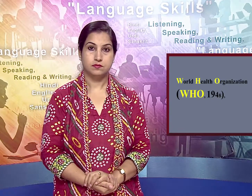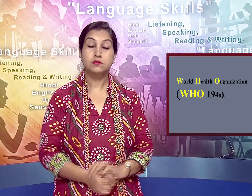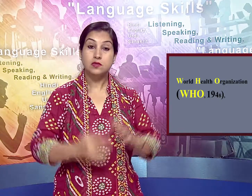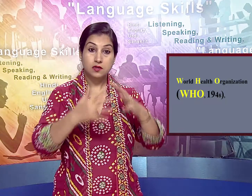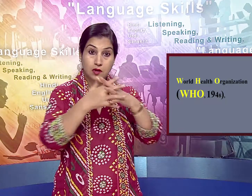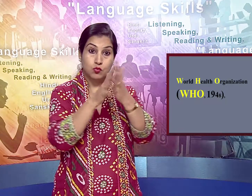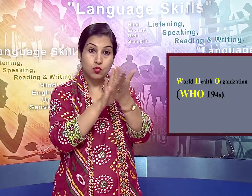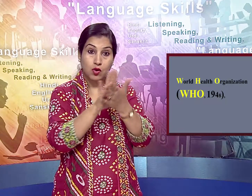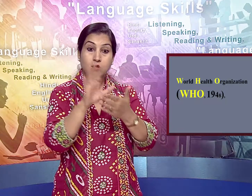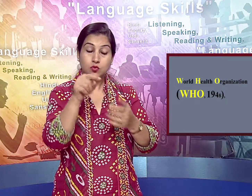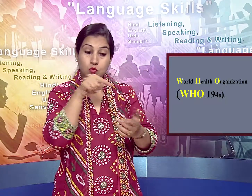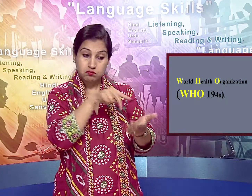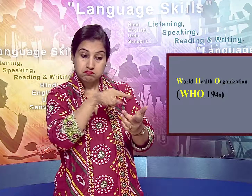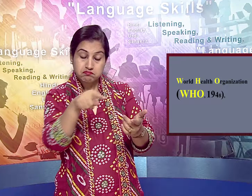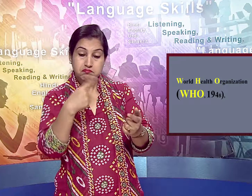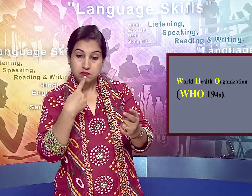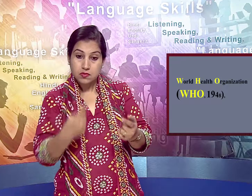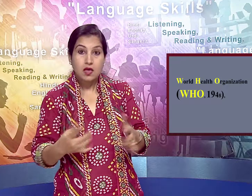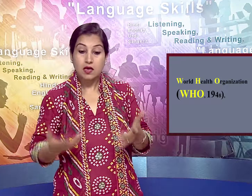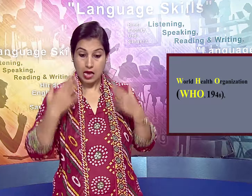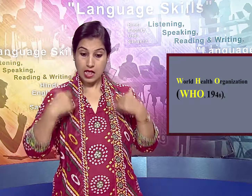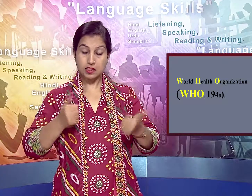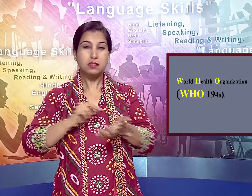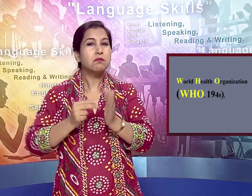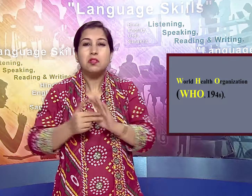According to WHO, what does health means?